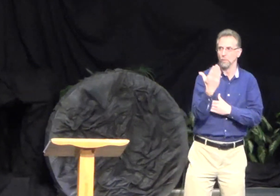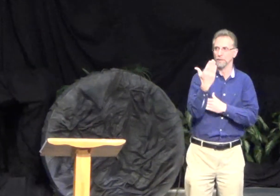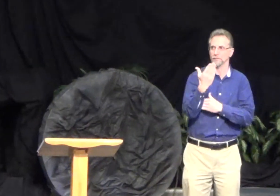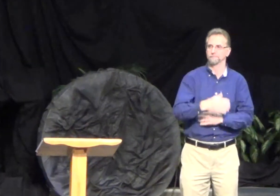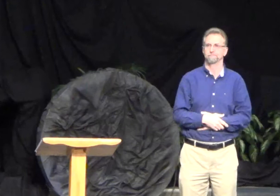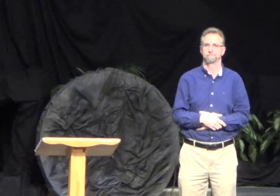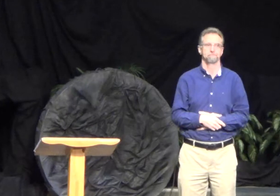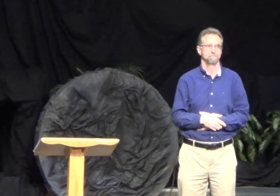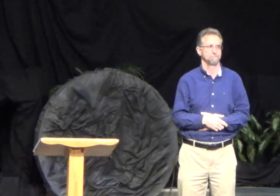Let me ask you this morning.